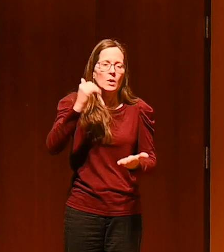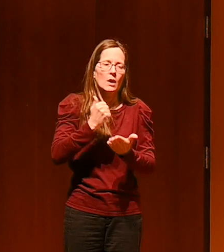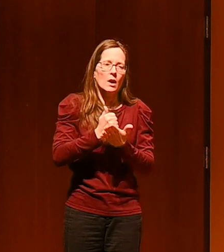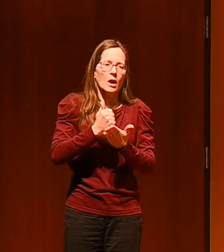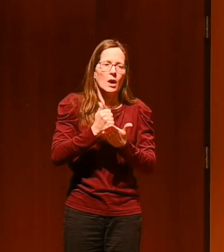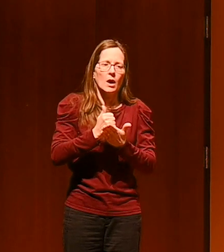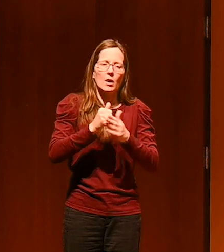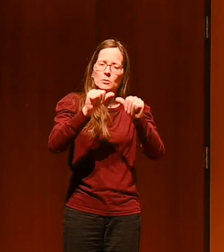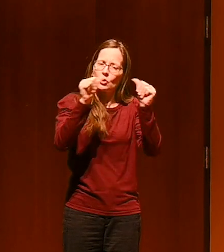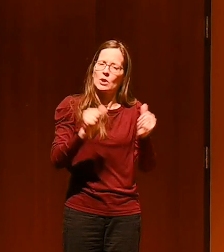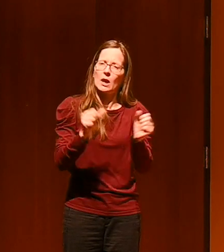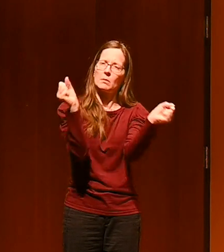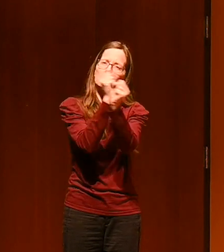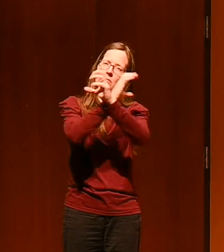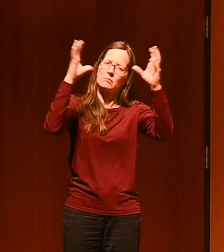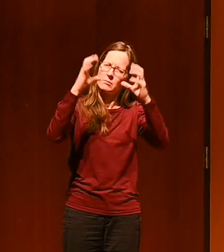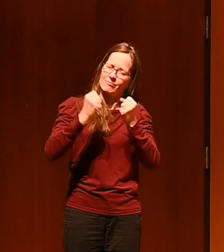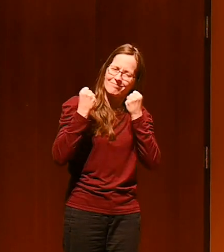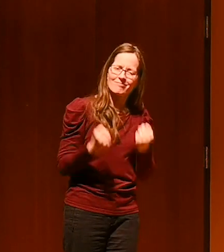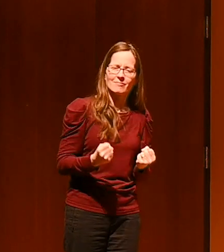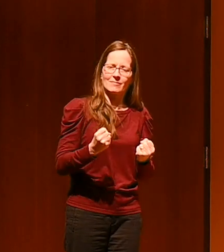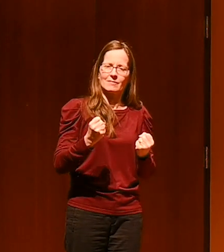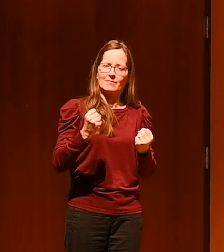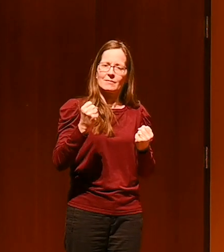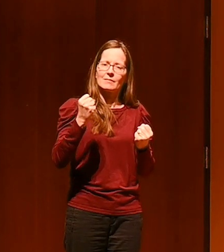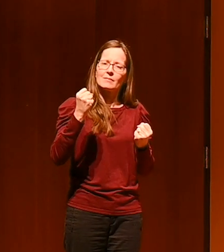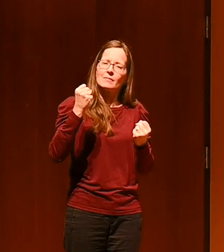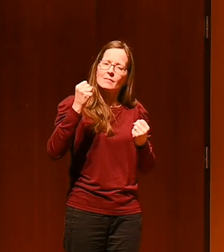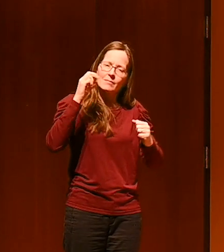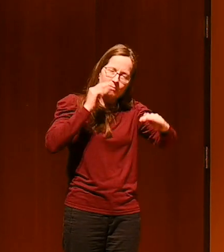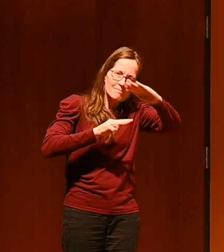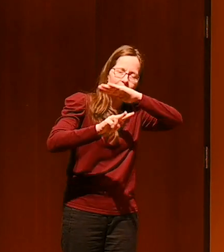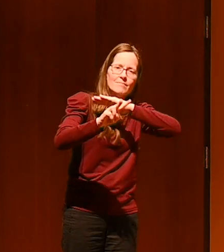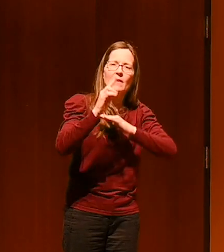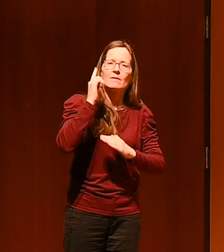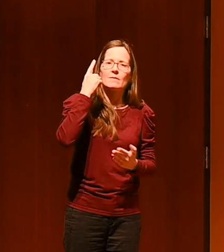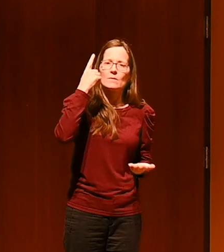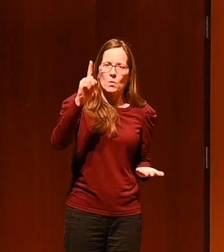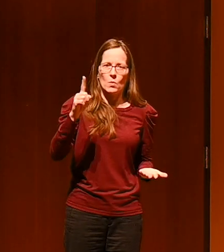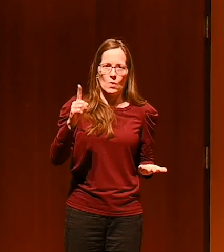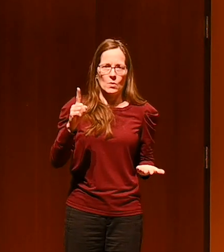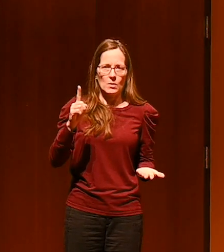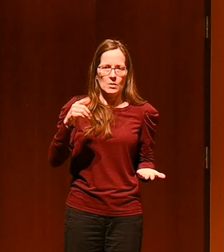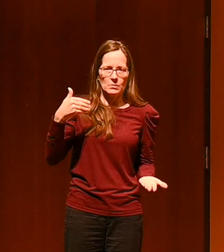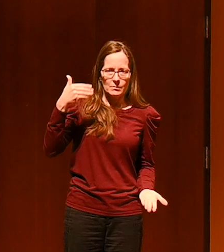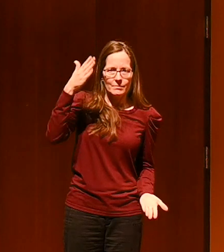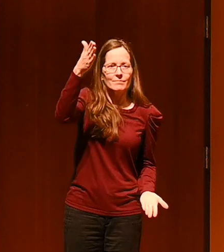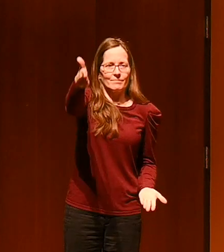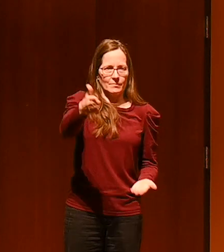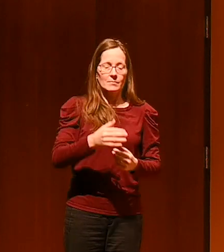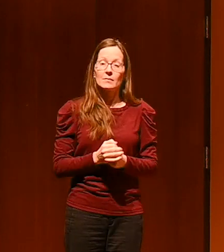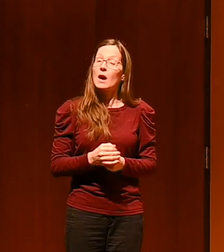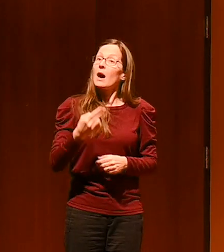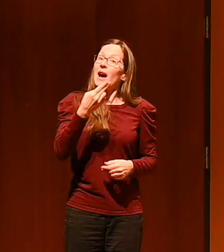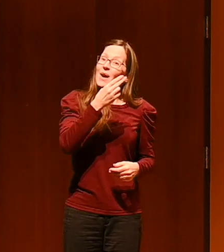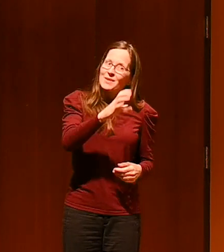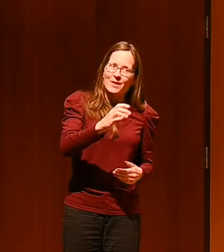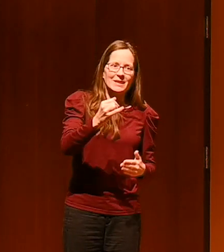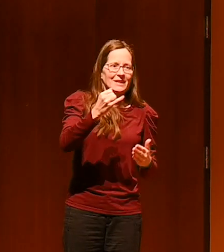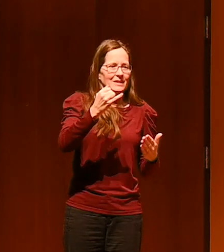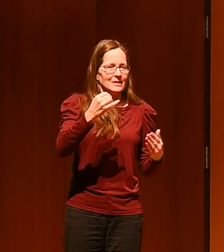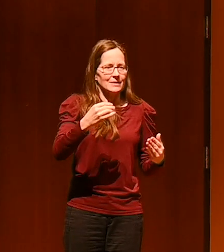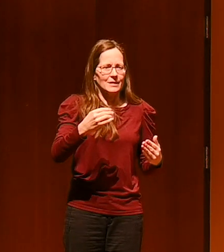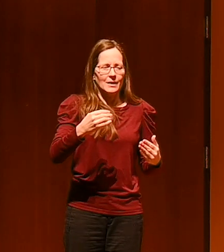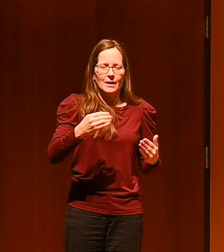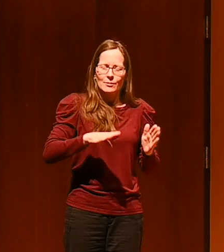vision for our todays and our tomorrows. Howard County's thriving art scene, vibrant cultural